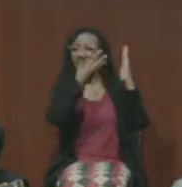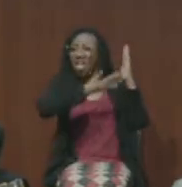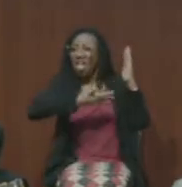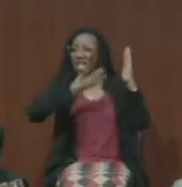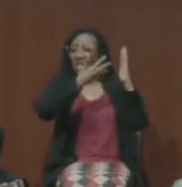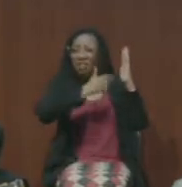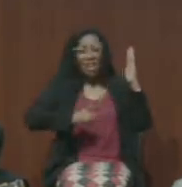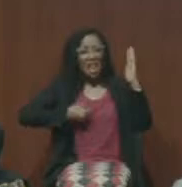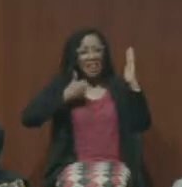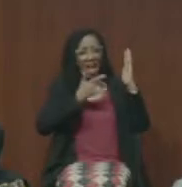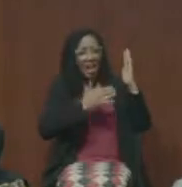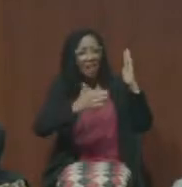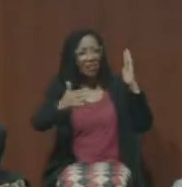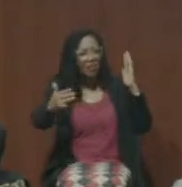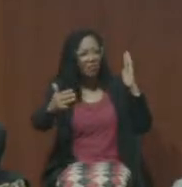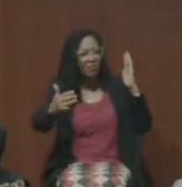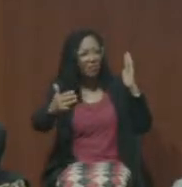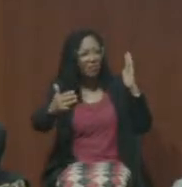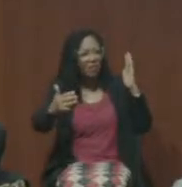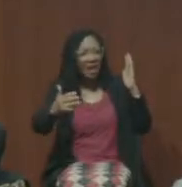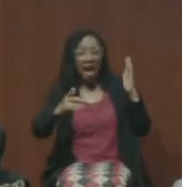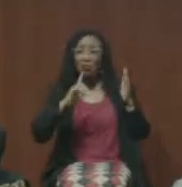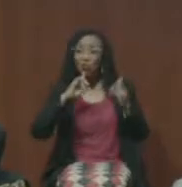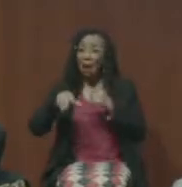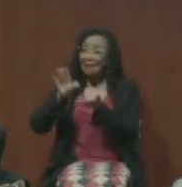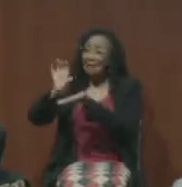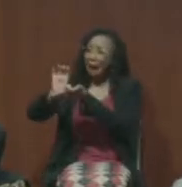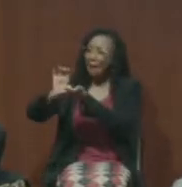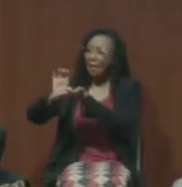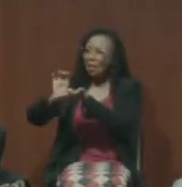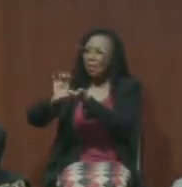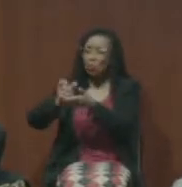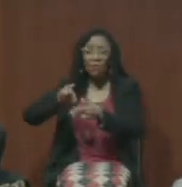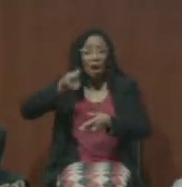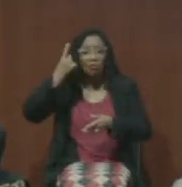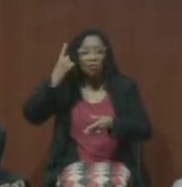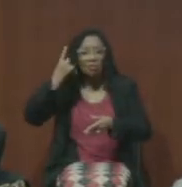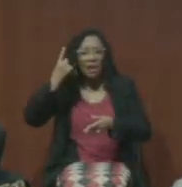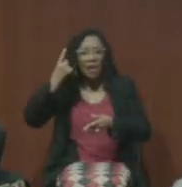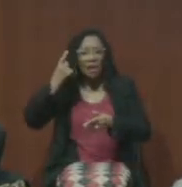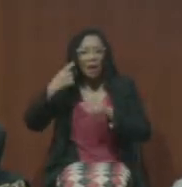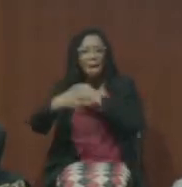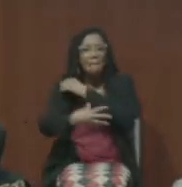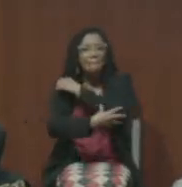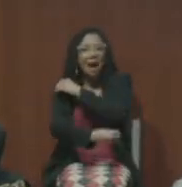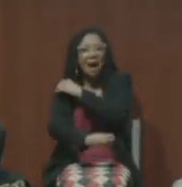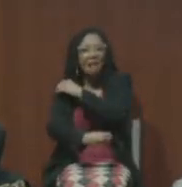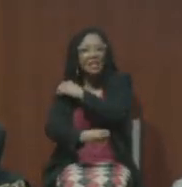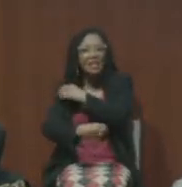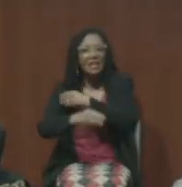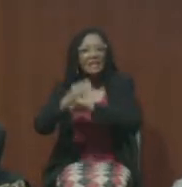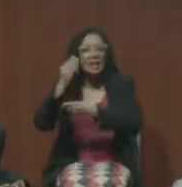poverty and we start talking about capitalism, we have to understand that poverty is an industry.